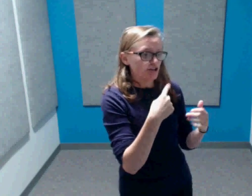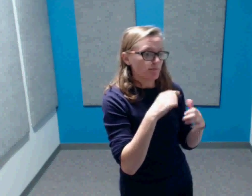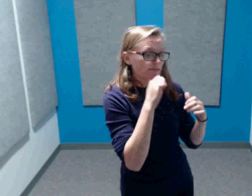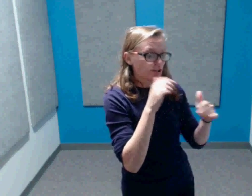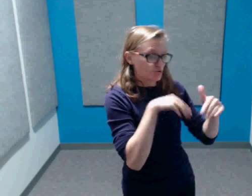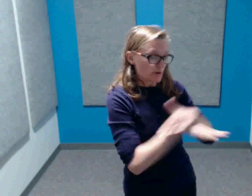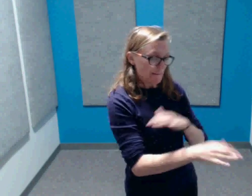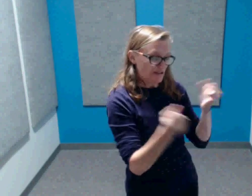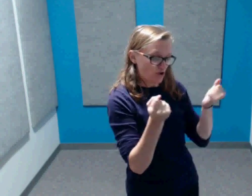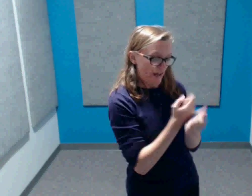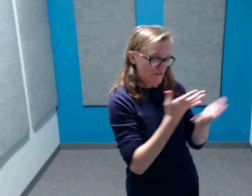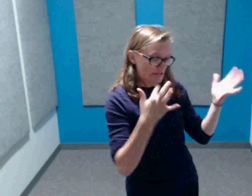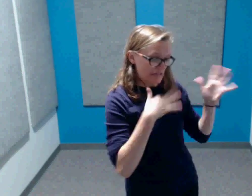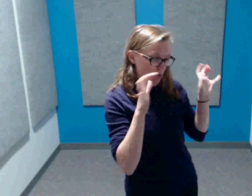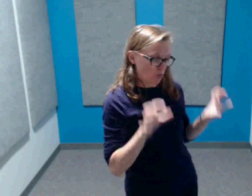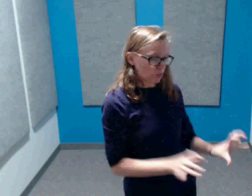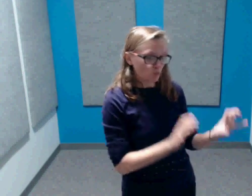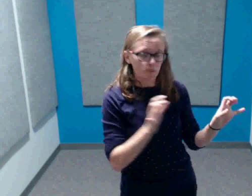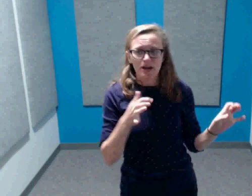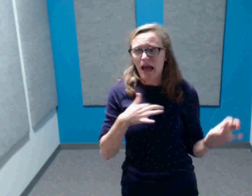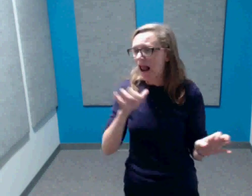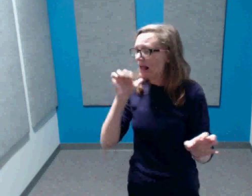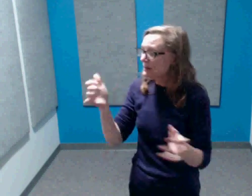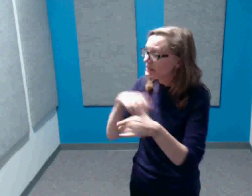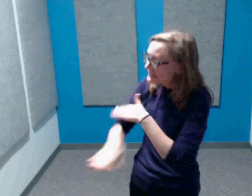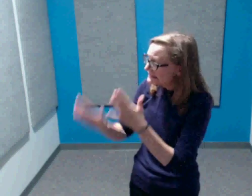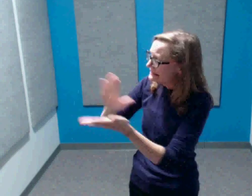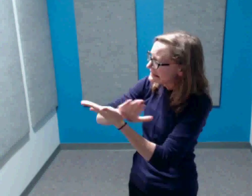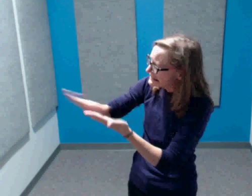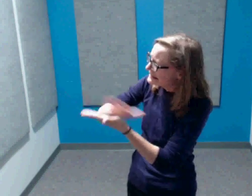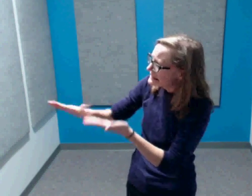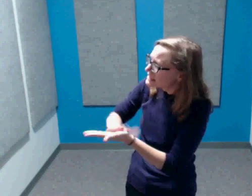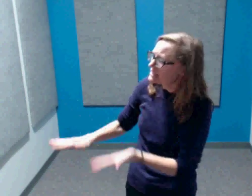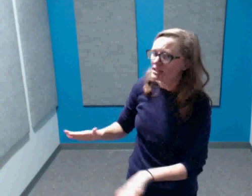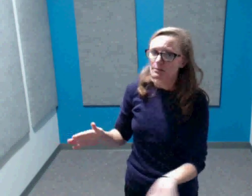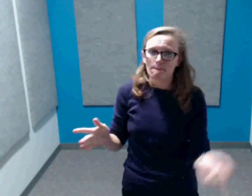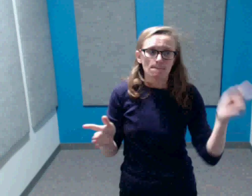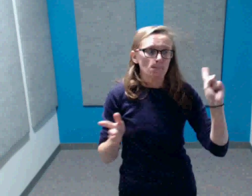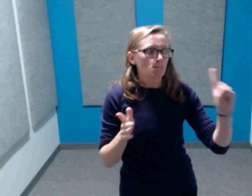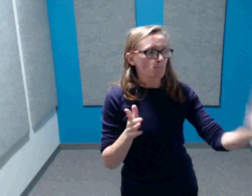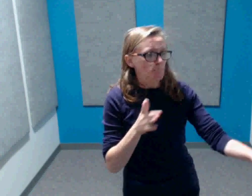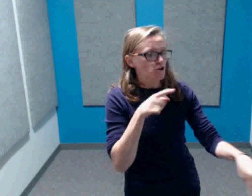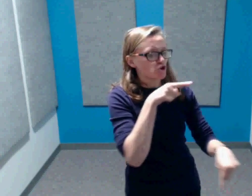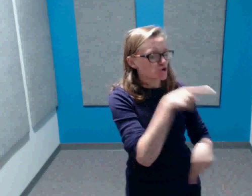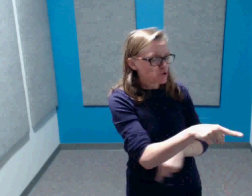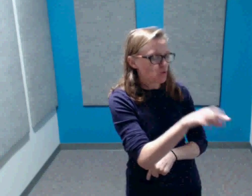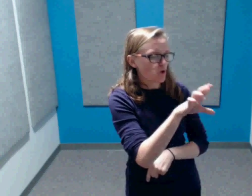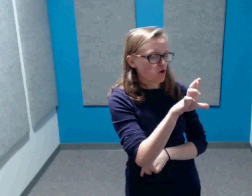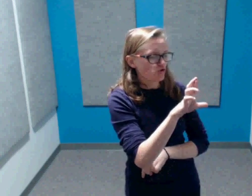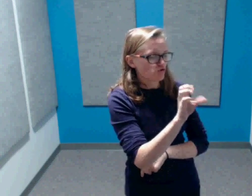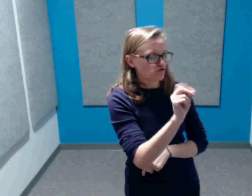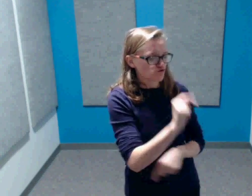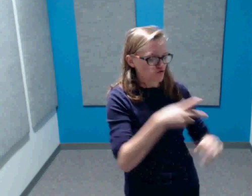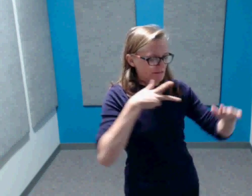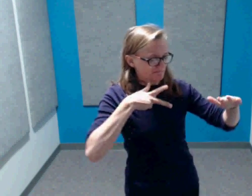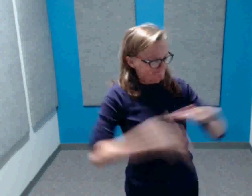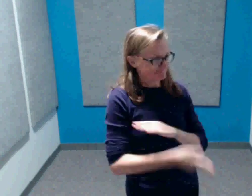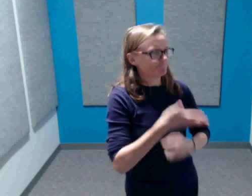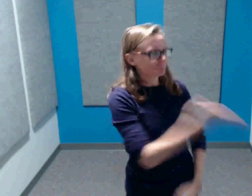do. I said, Mama, I'm not going to do anything but come in and clean up. You let me in. She said, you will rot in that garage. She said those words,